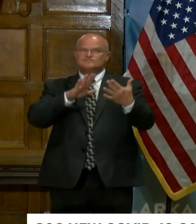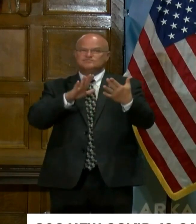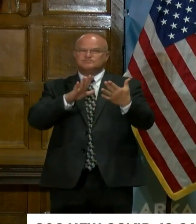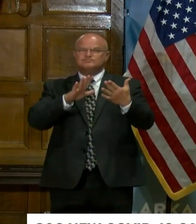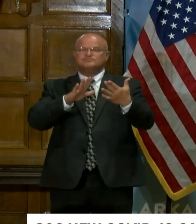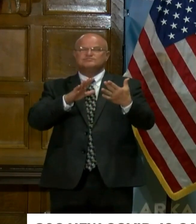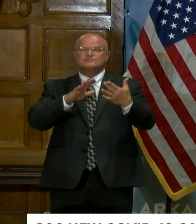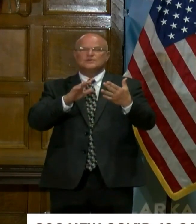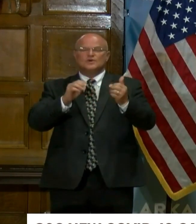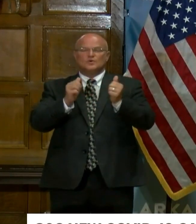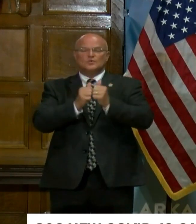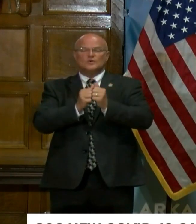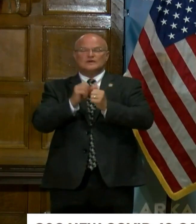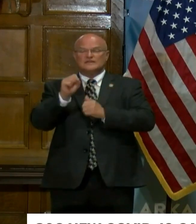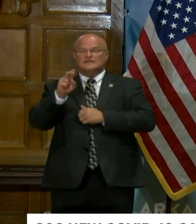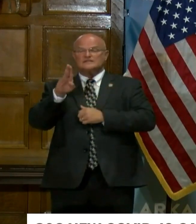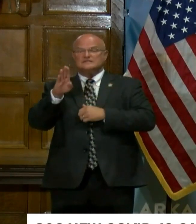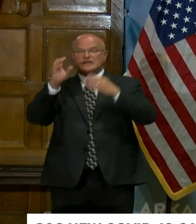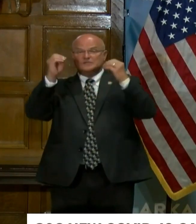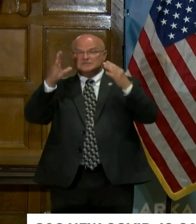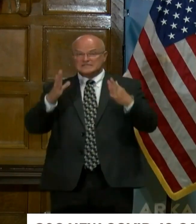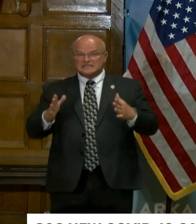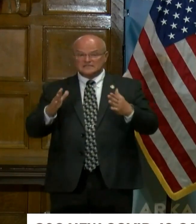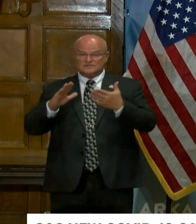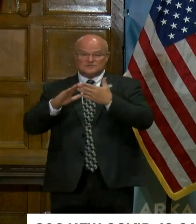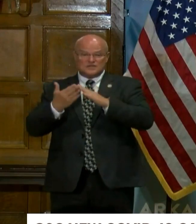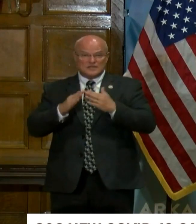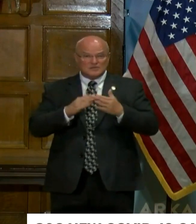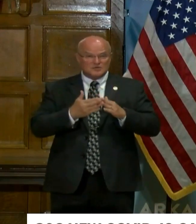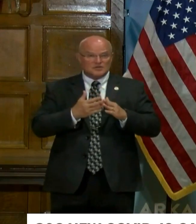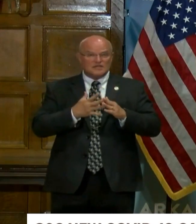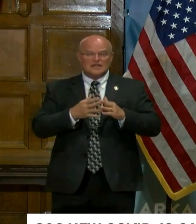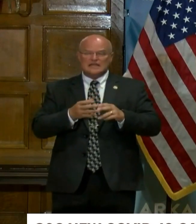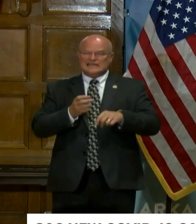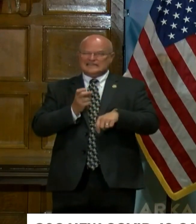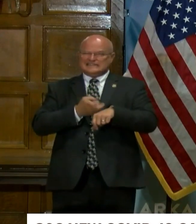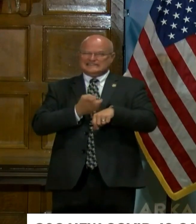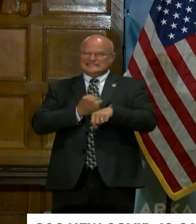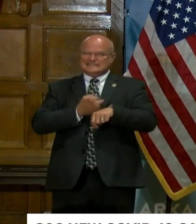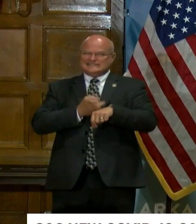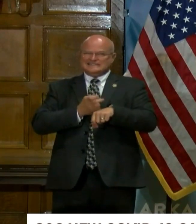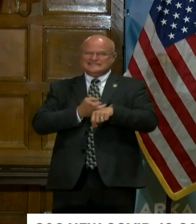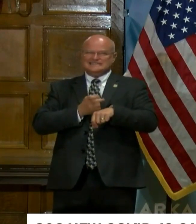their substitute teachers in the community. And, it's very hard to